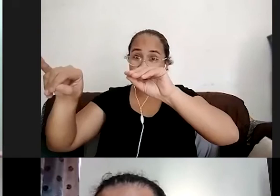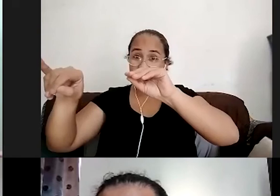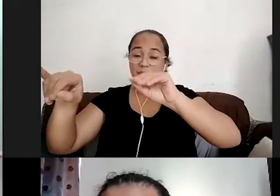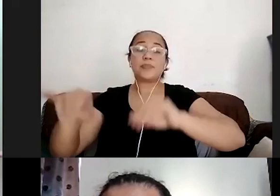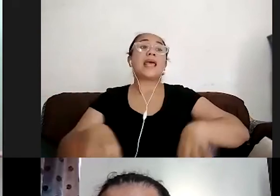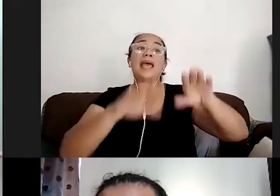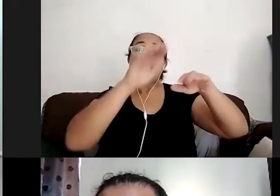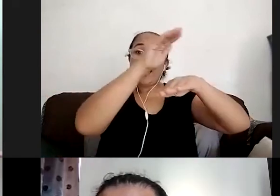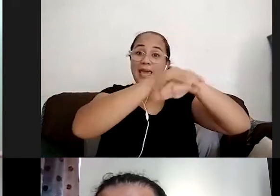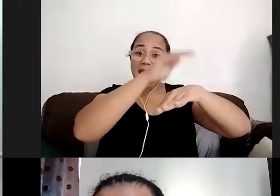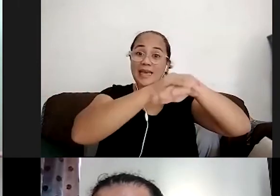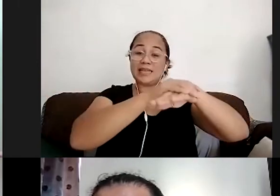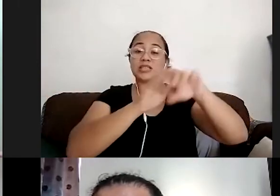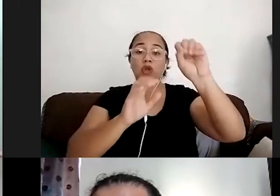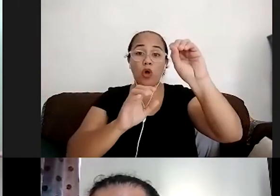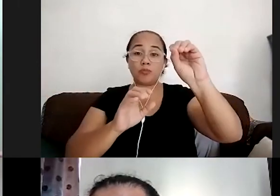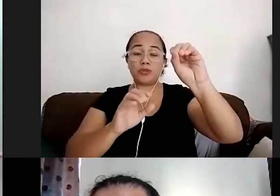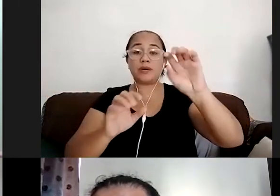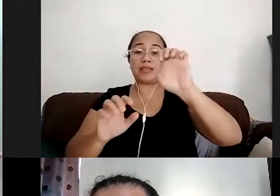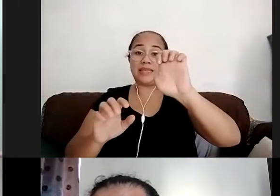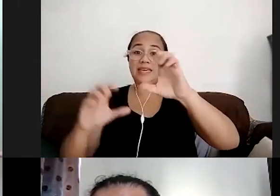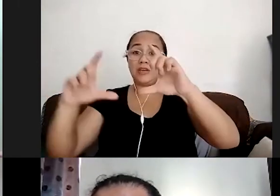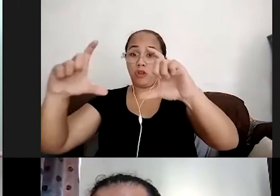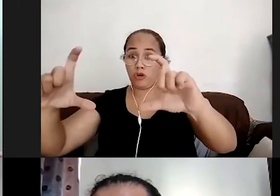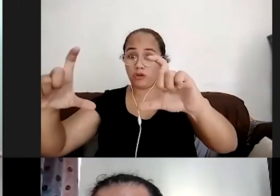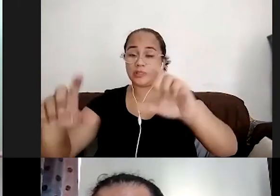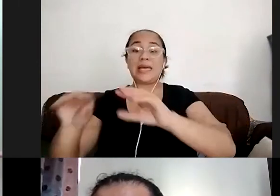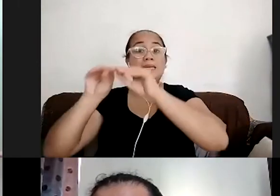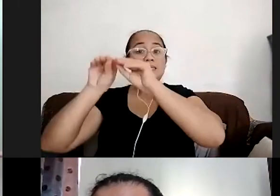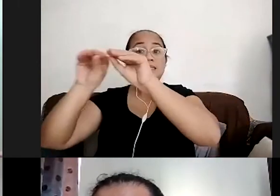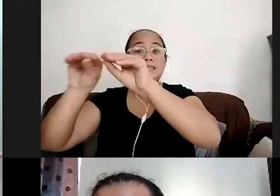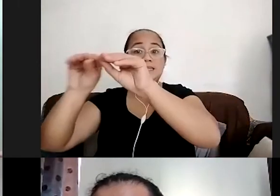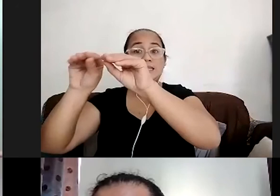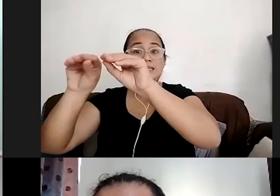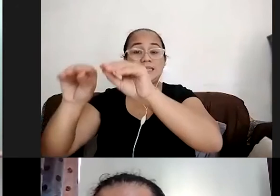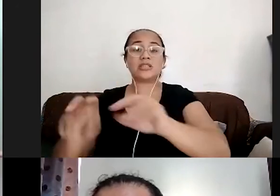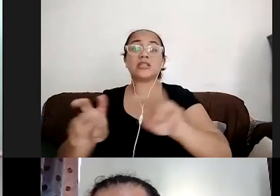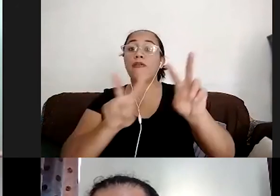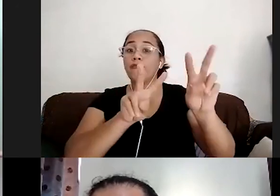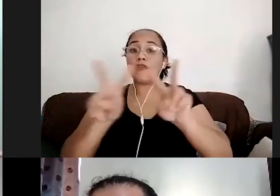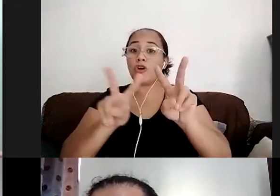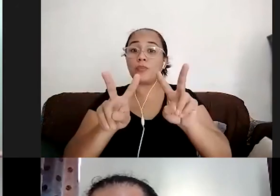embedded clause and teach is the verb in an embedded clause.